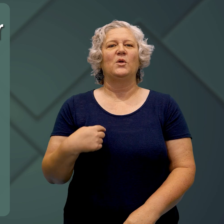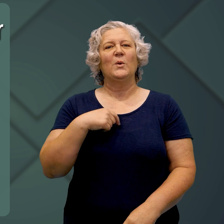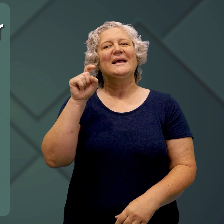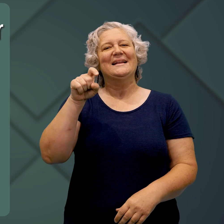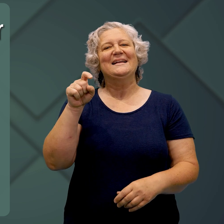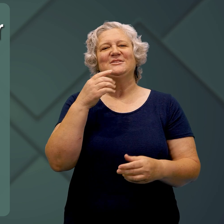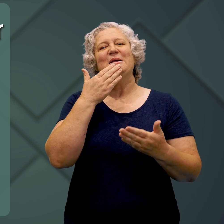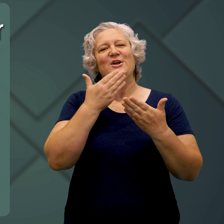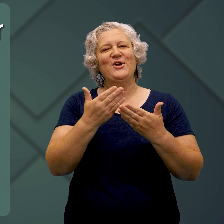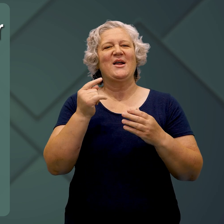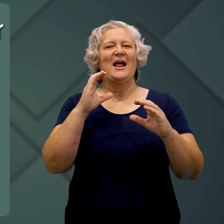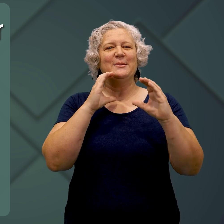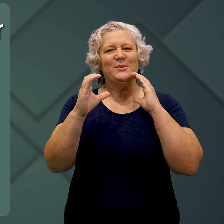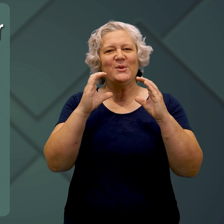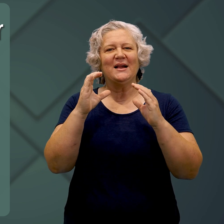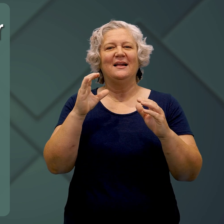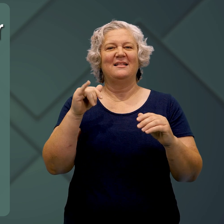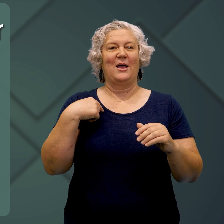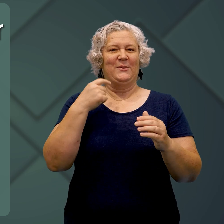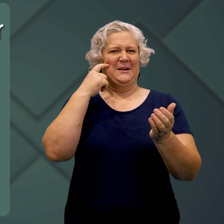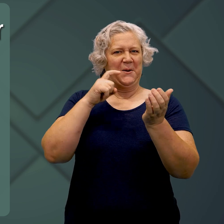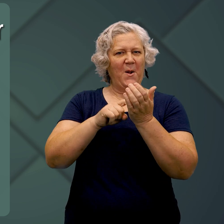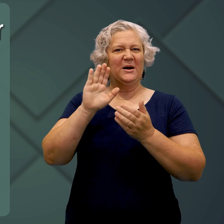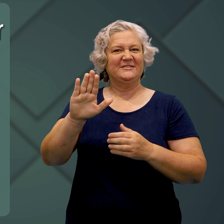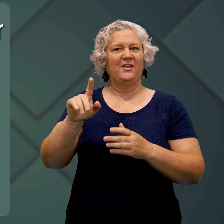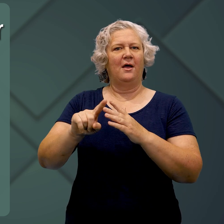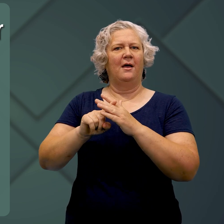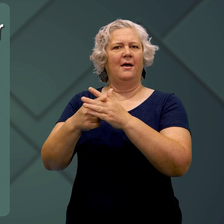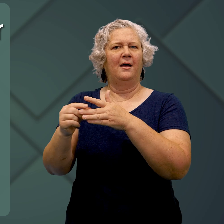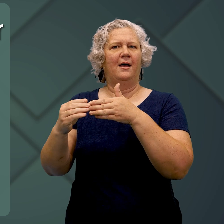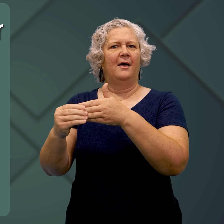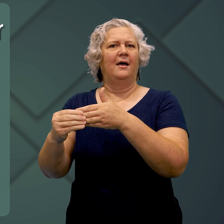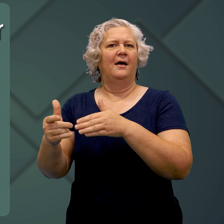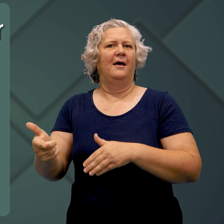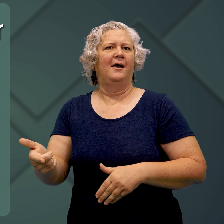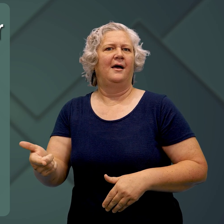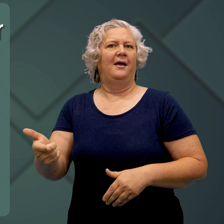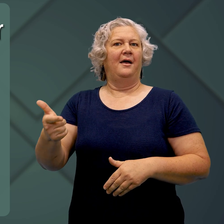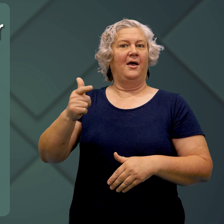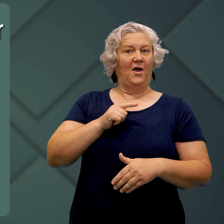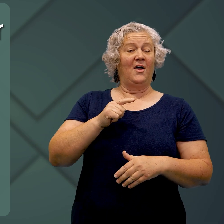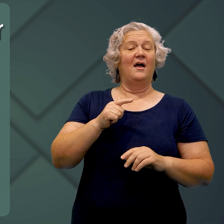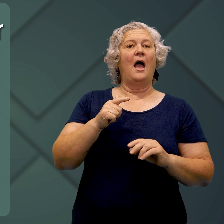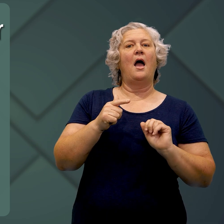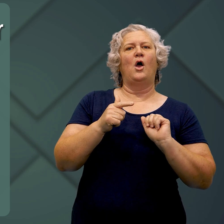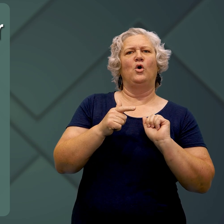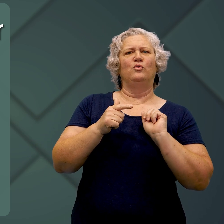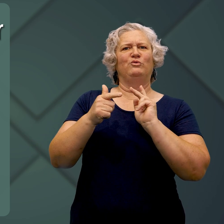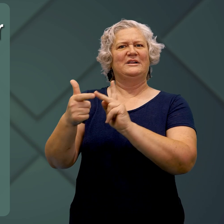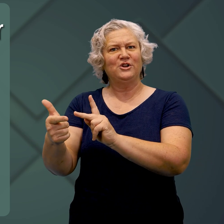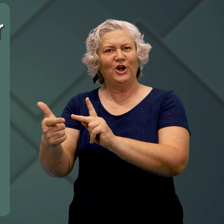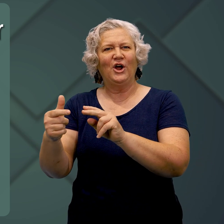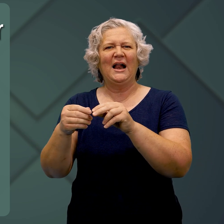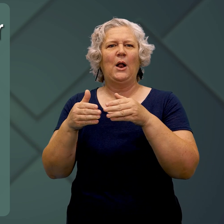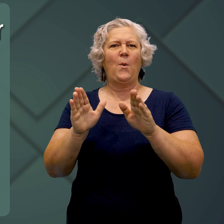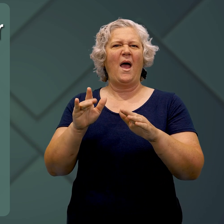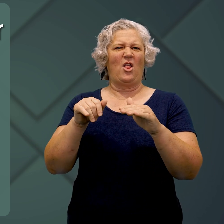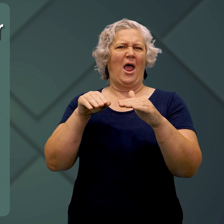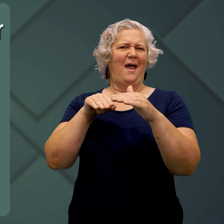We need to be good at communicating that we notice their serves and returns in a way that's accessible and